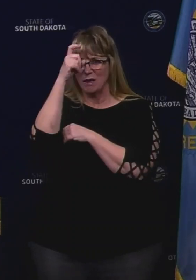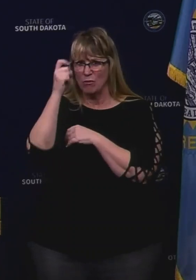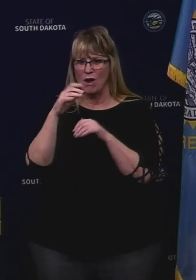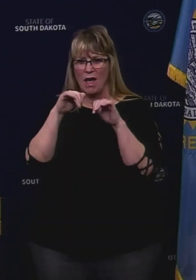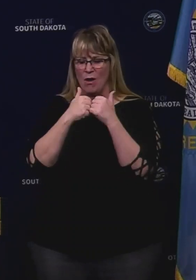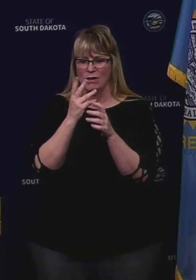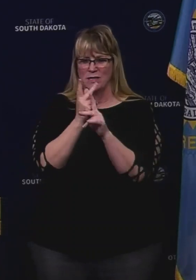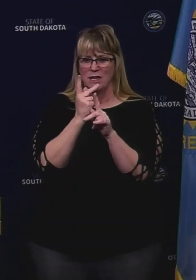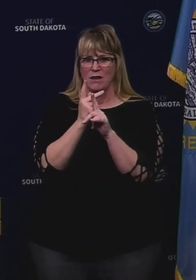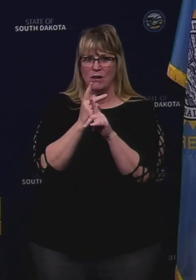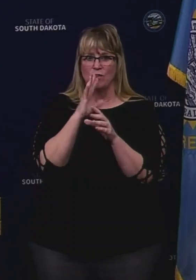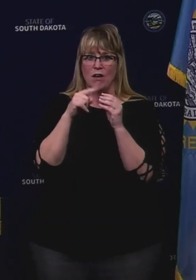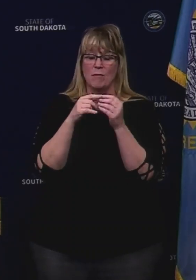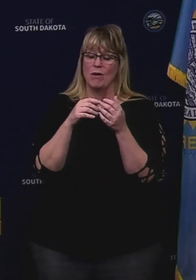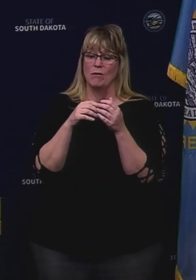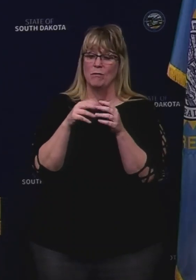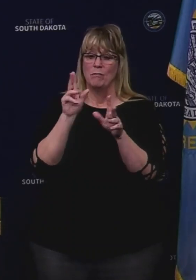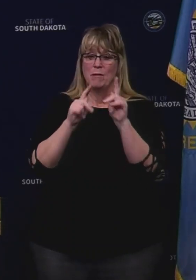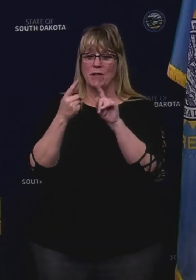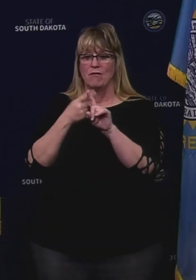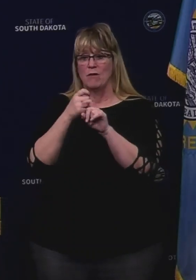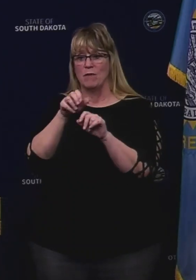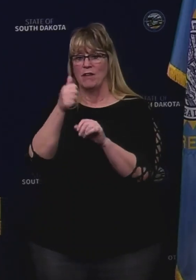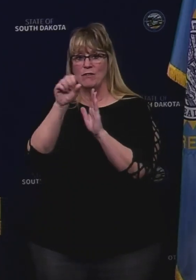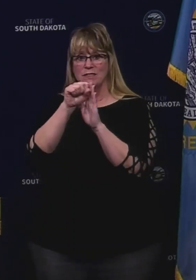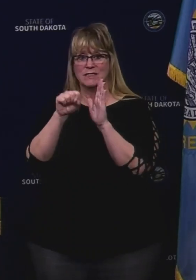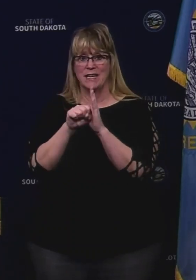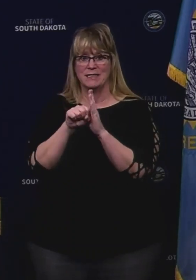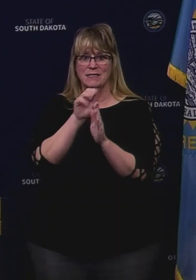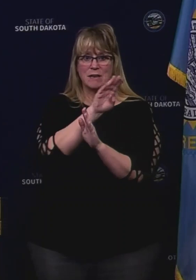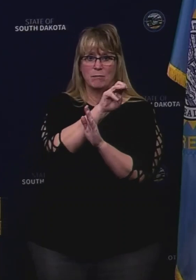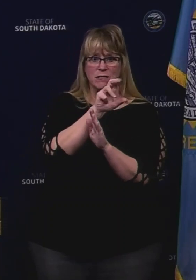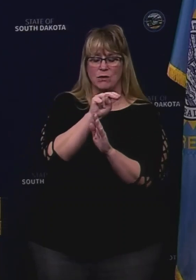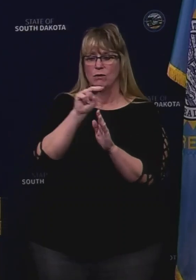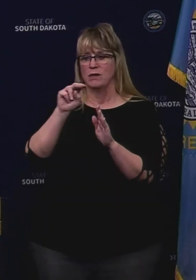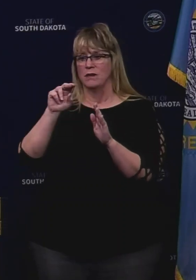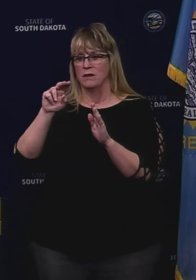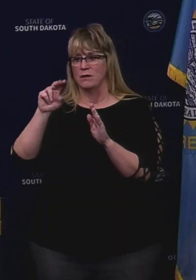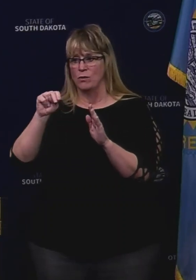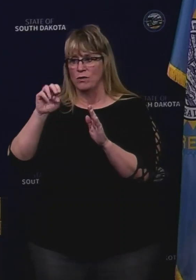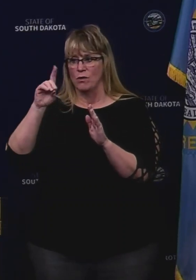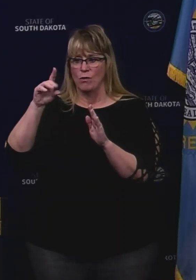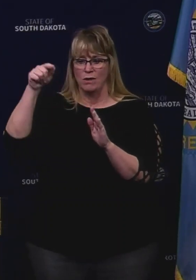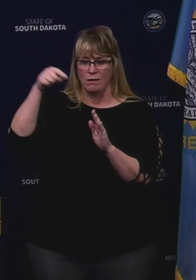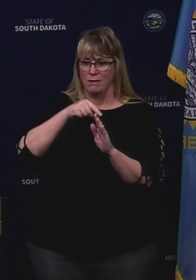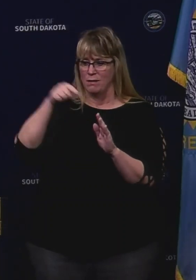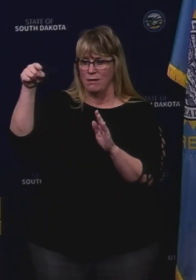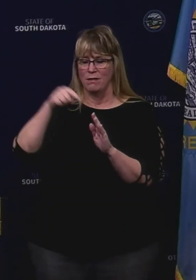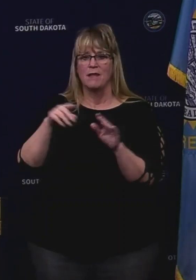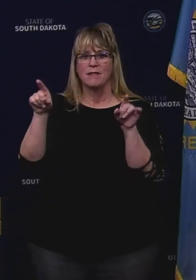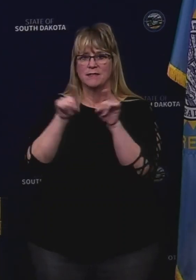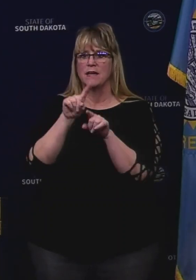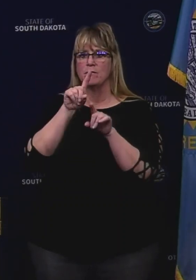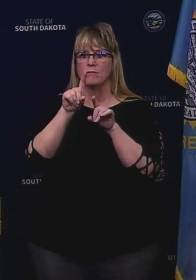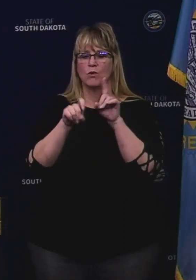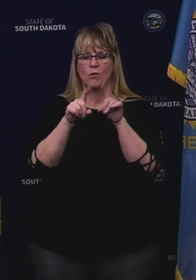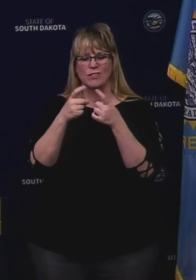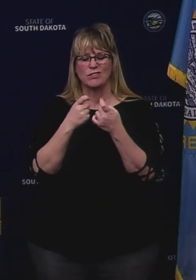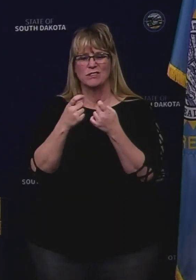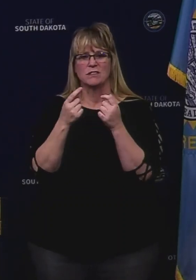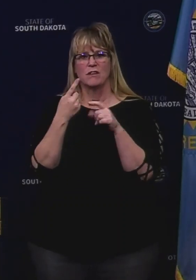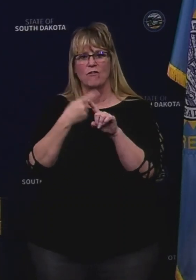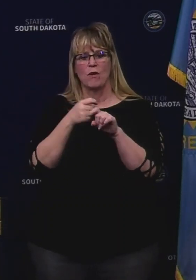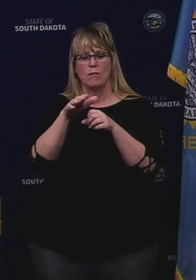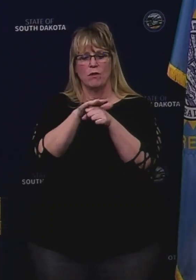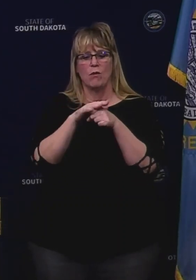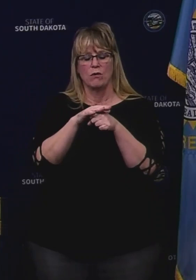to address out-of-state travelers. A lot of the same questions we'd been getting from local leaders. And we also indicated to